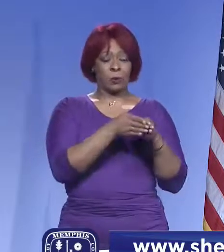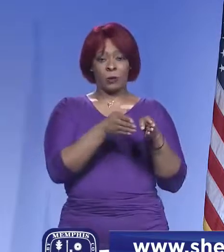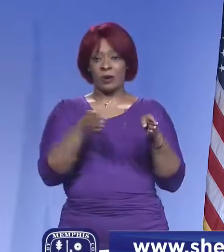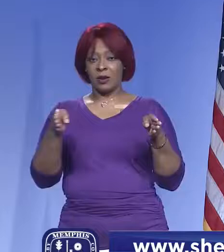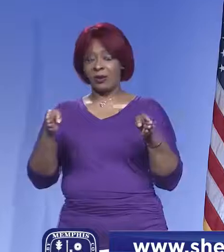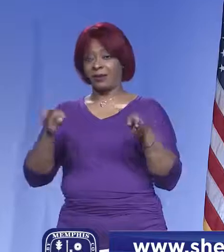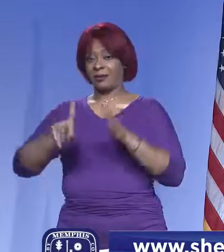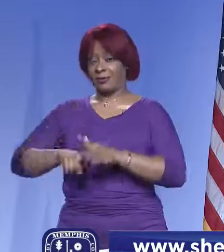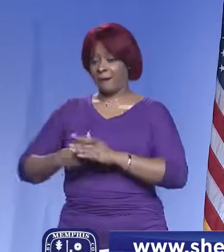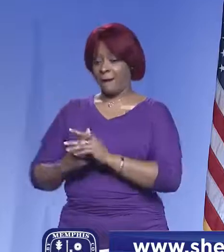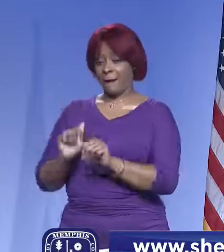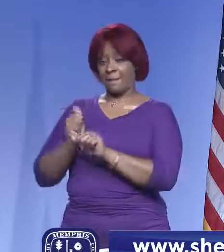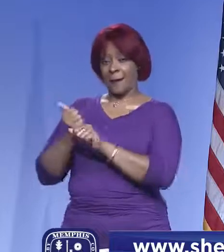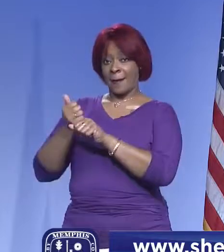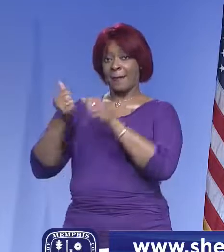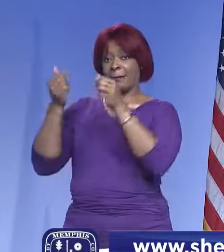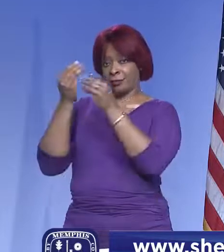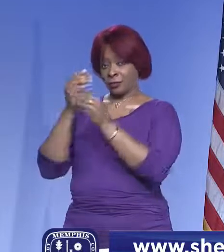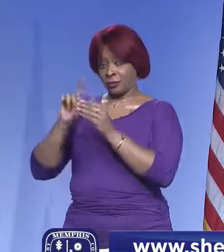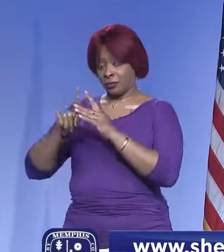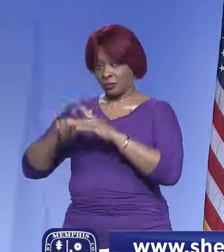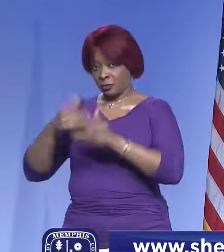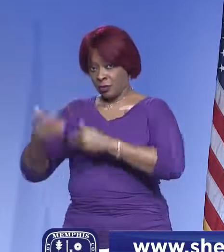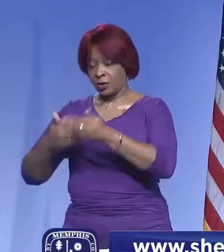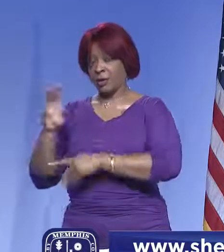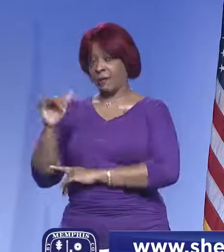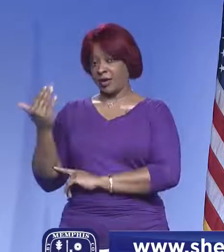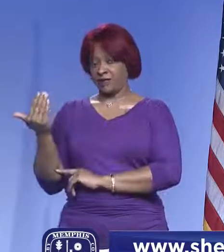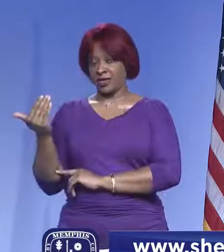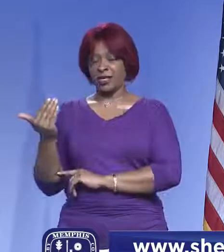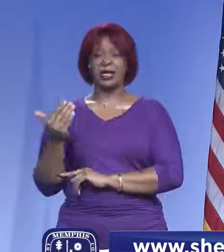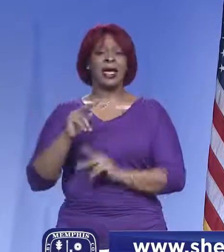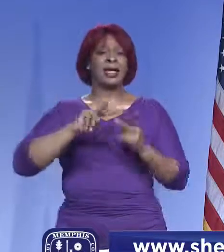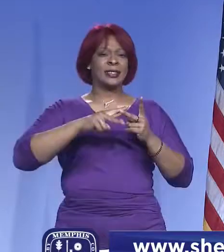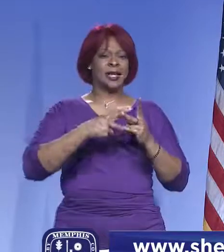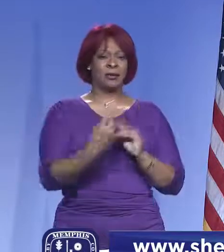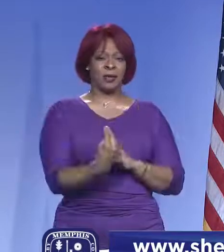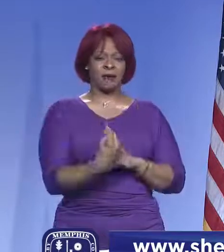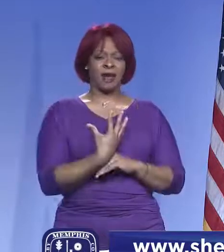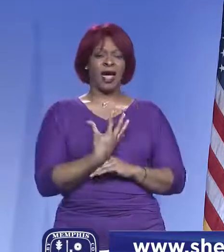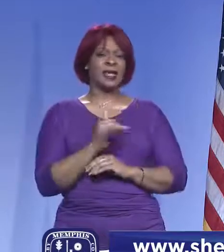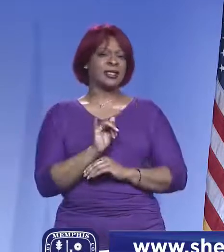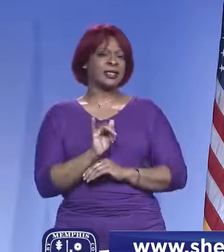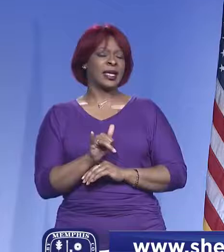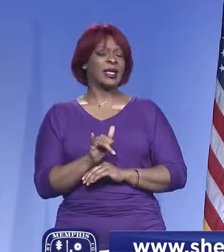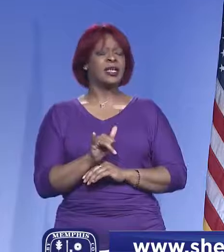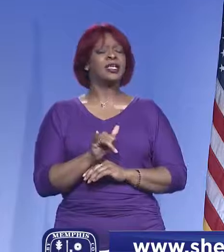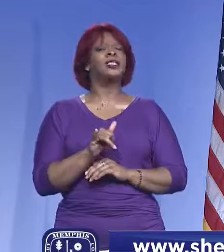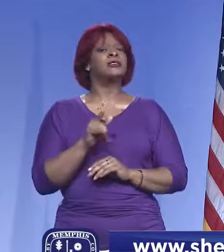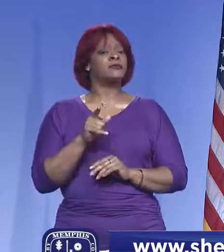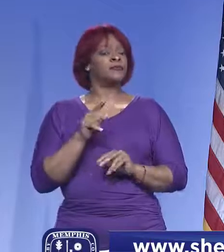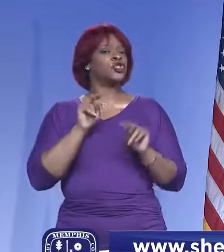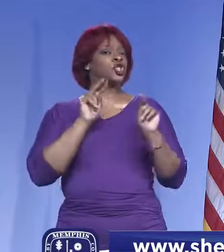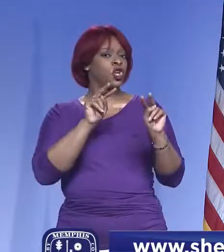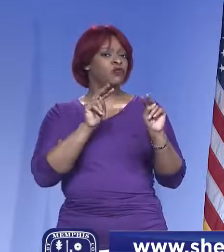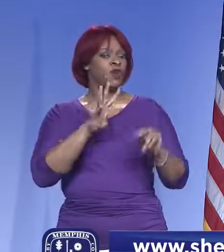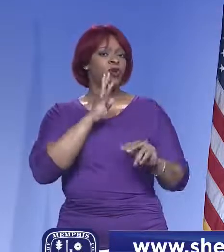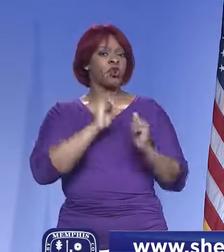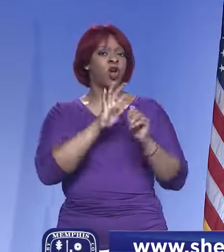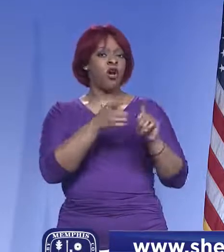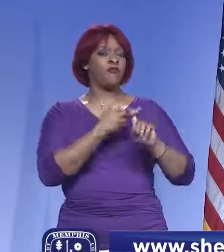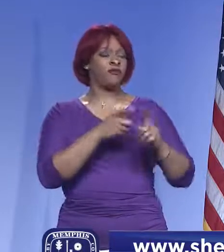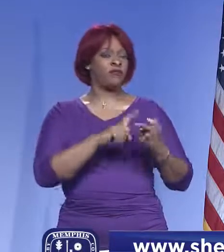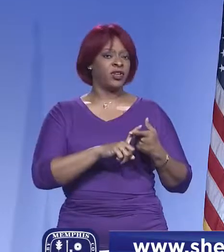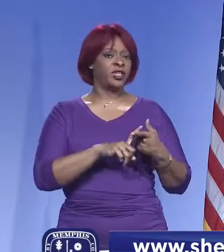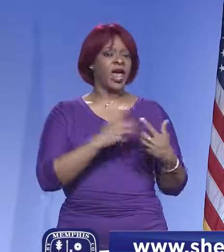it's effective on May the 15th. The second thing I was advised is she's looking forward to talking to her friends and